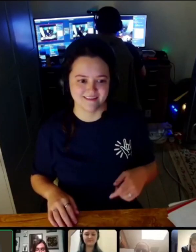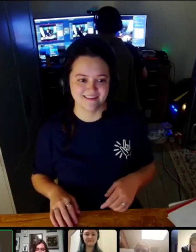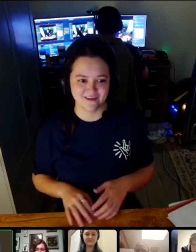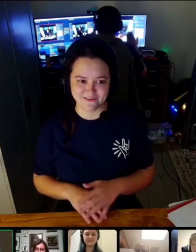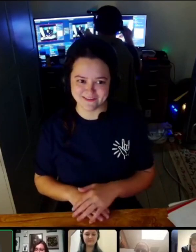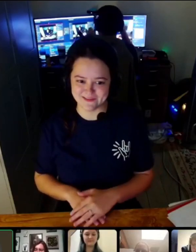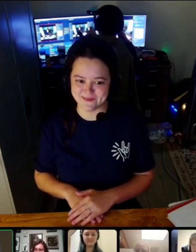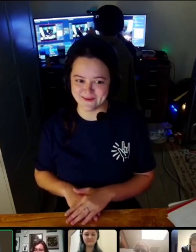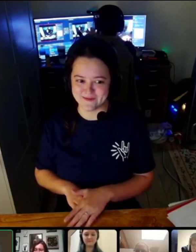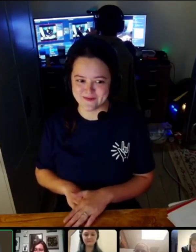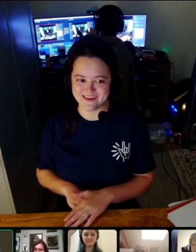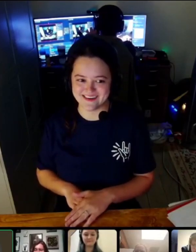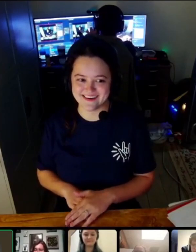Again, y'all learned this one. Y'all remember it?